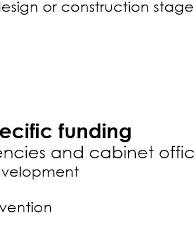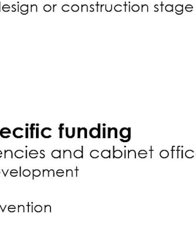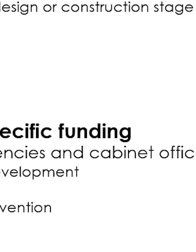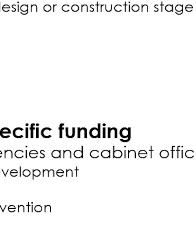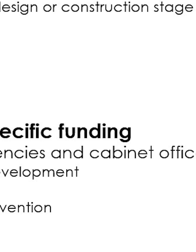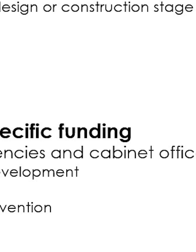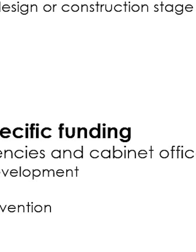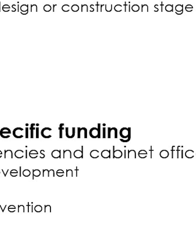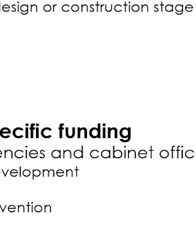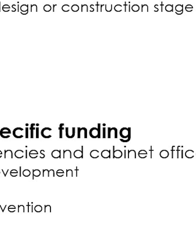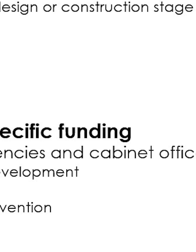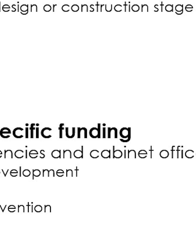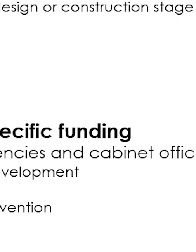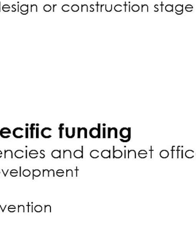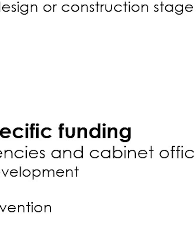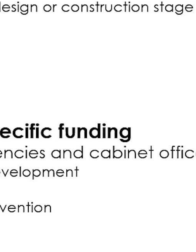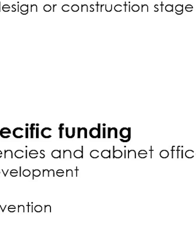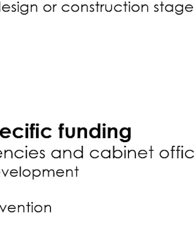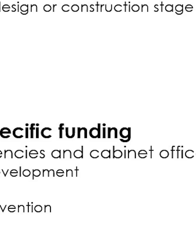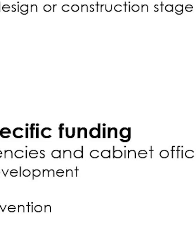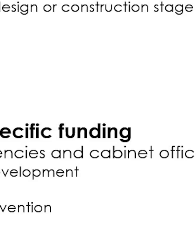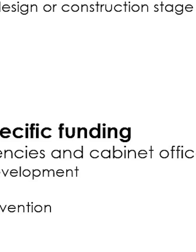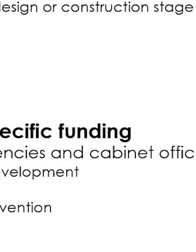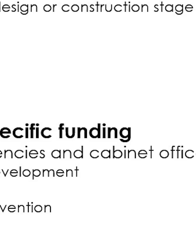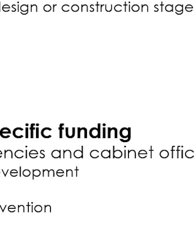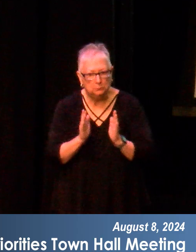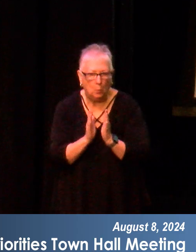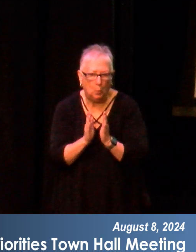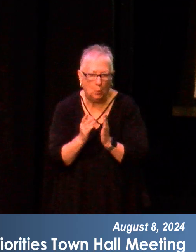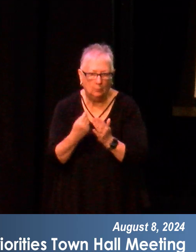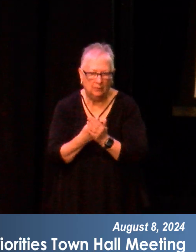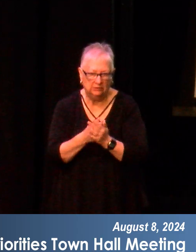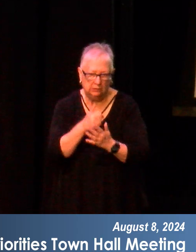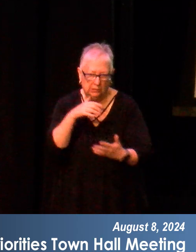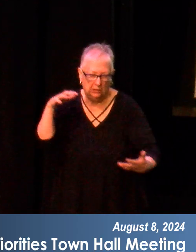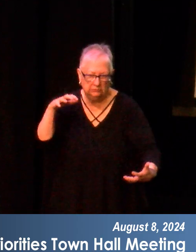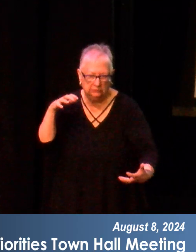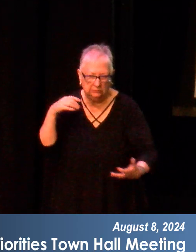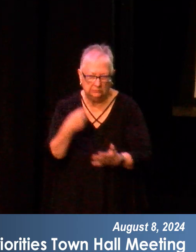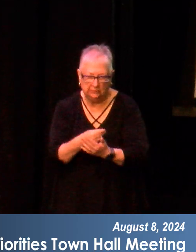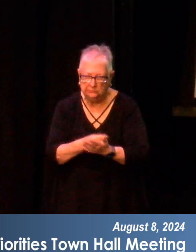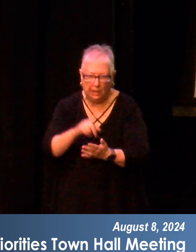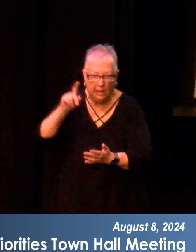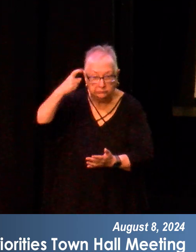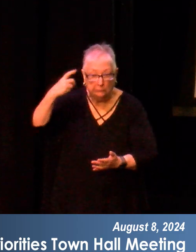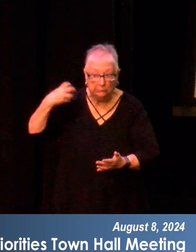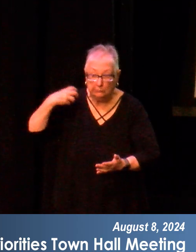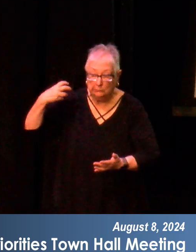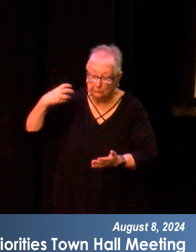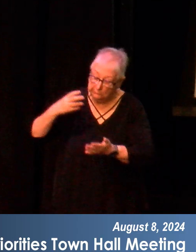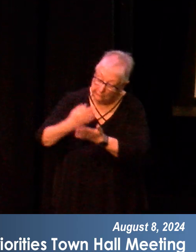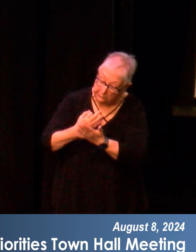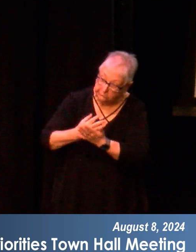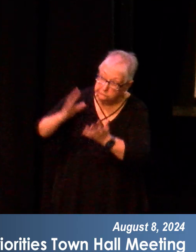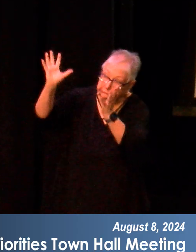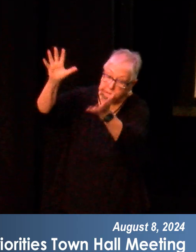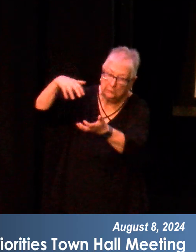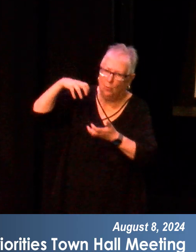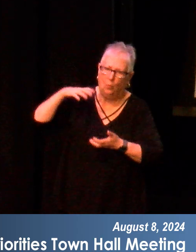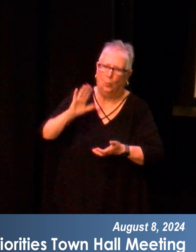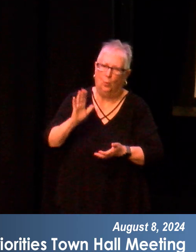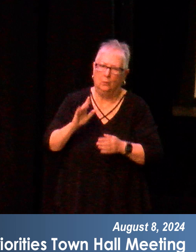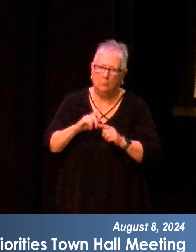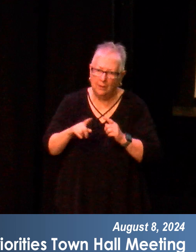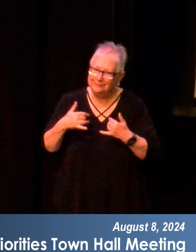large an ask as those capital budget requests, but it is another role in which you can get the funding into